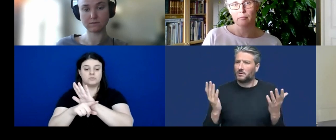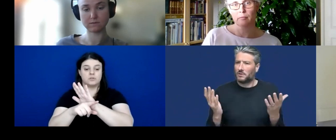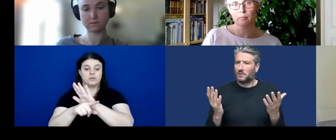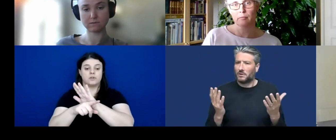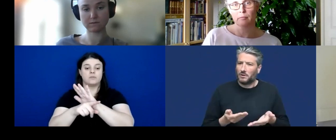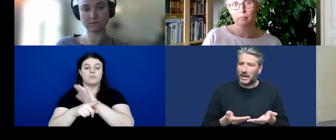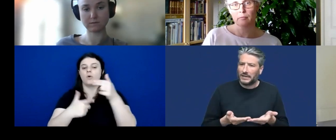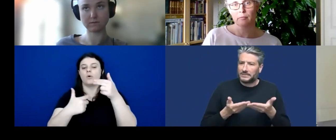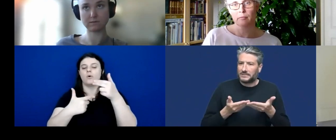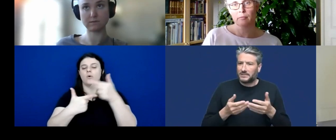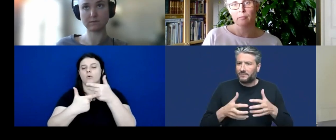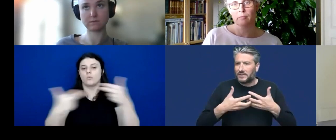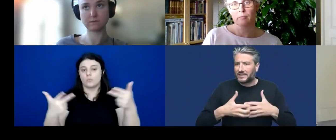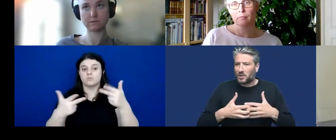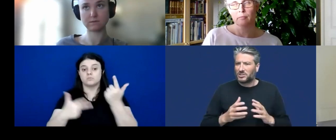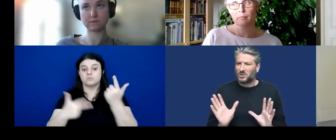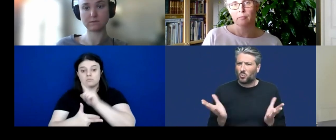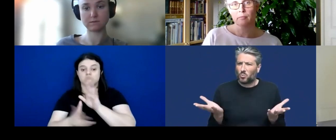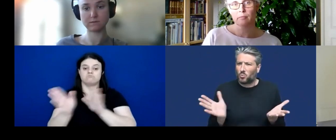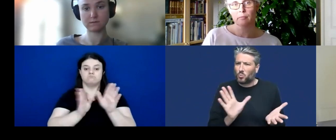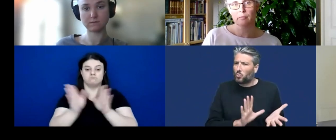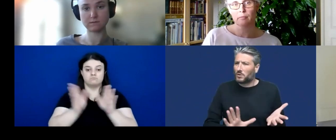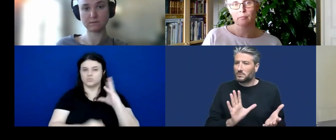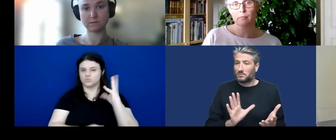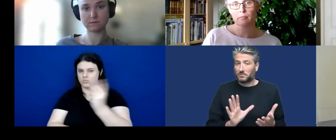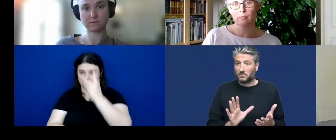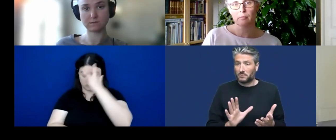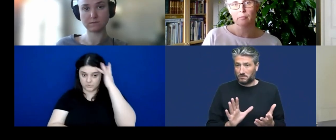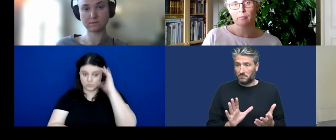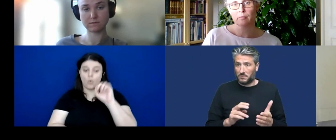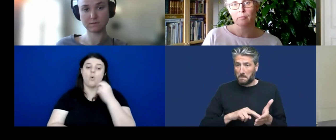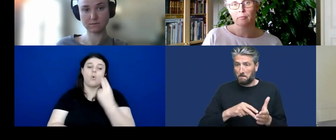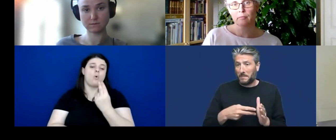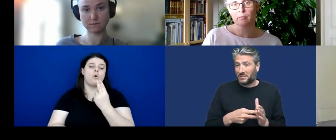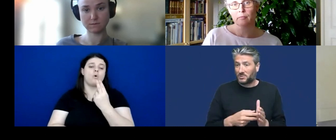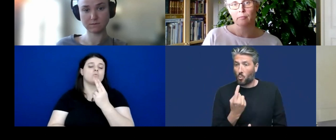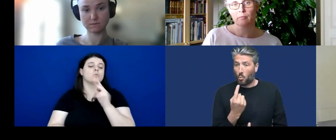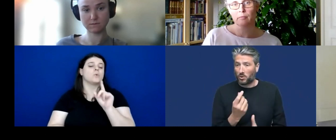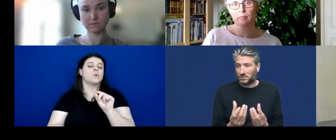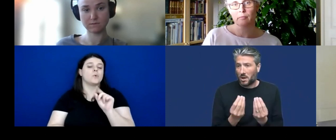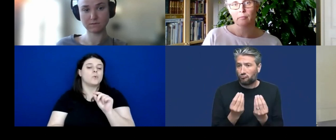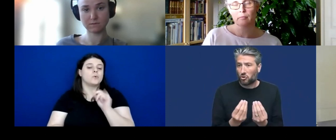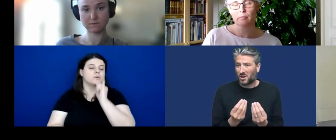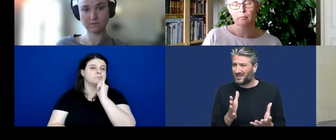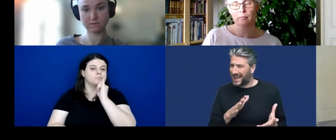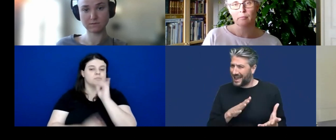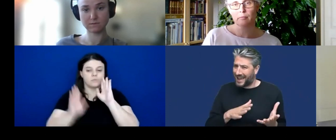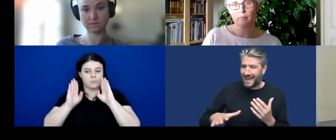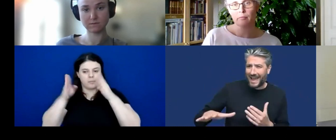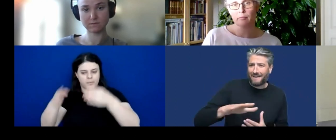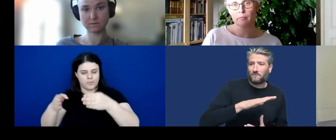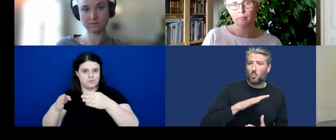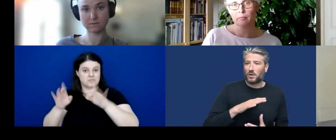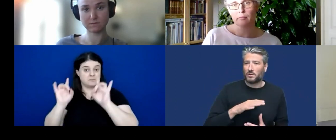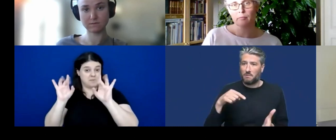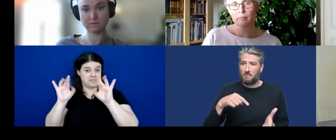just become accessible to everybody, or will it stay sort of a specialized product for a